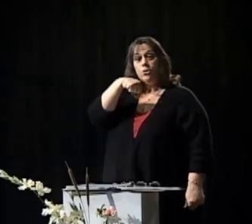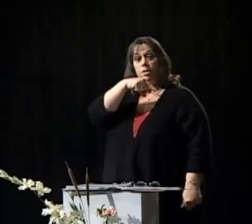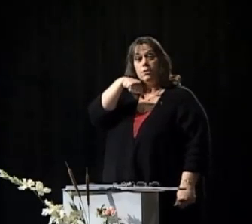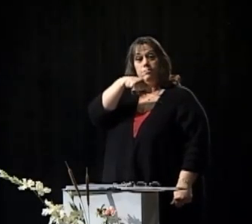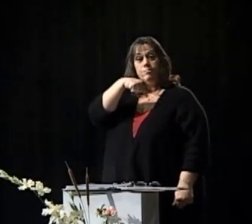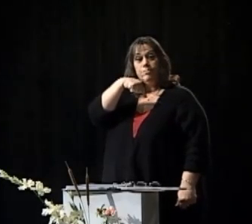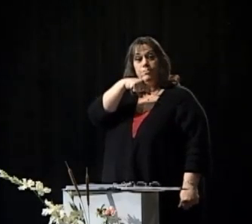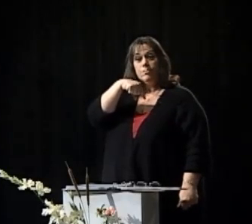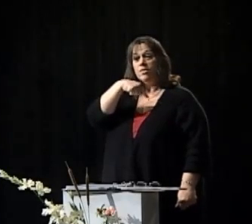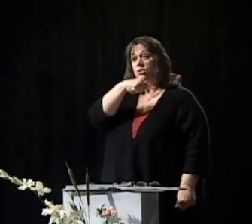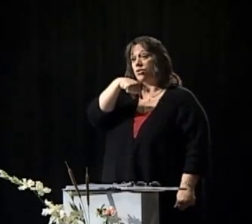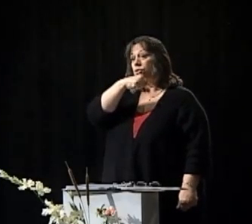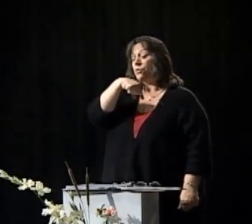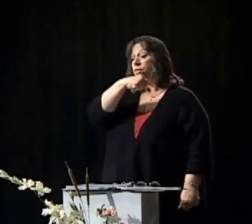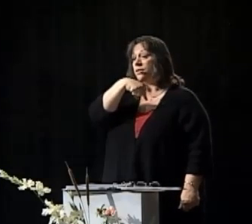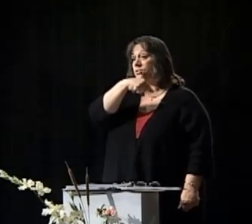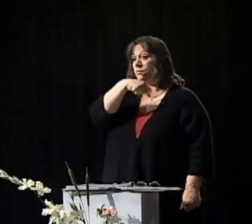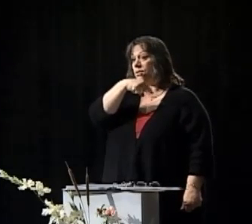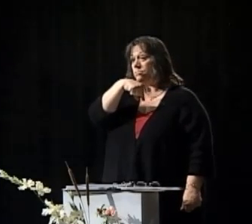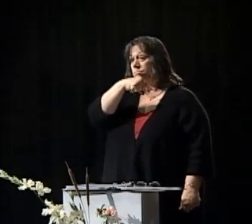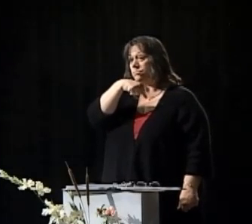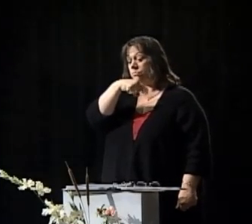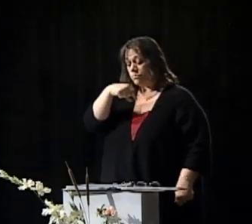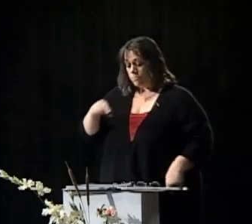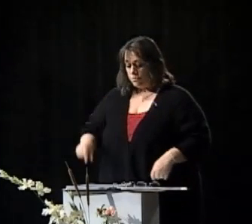Turkey. This is also Thanksgiving.